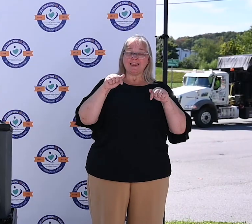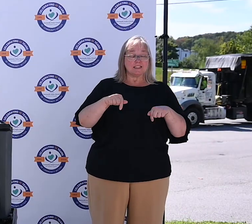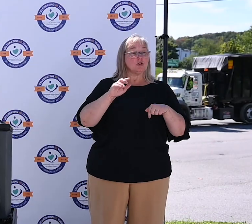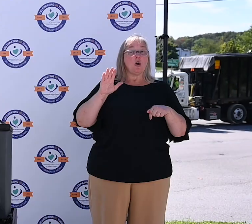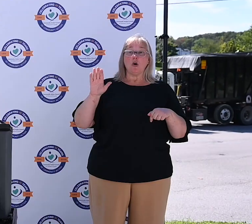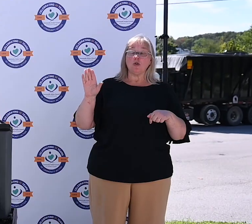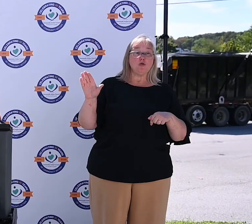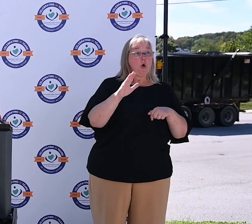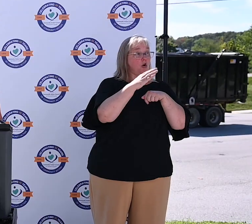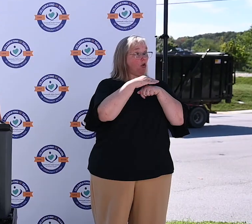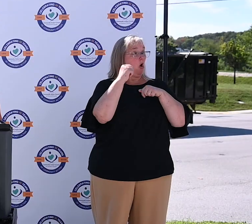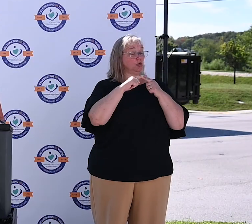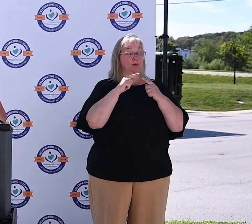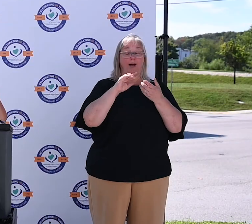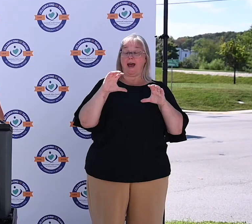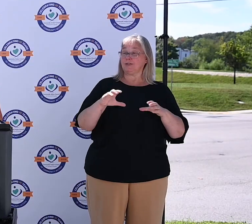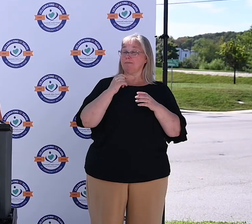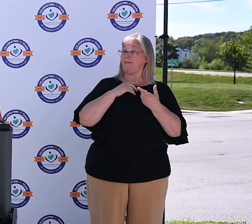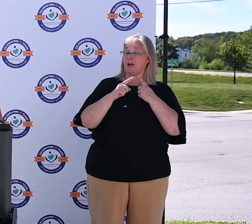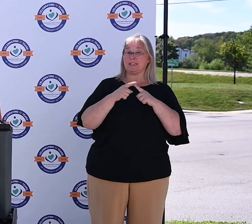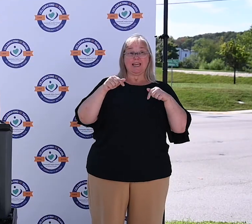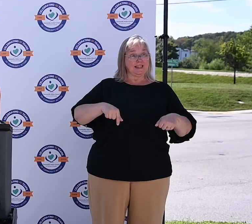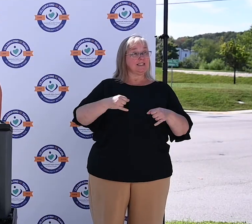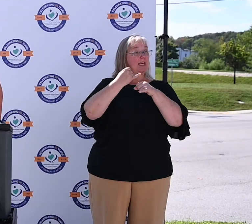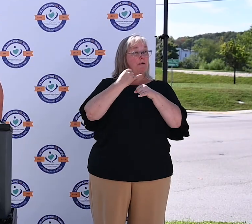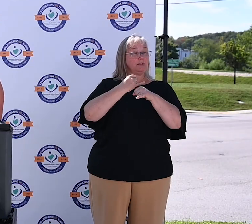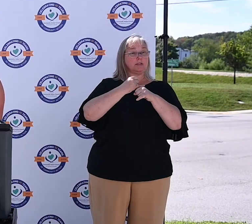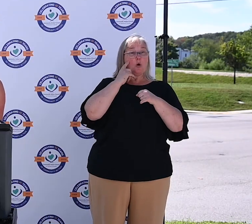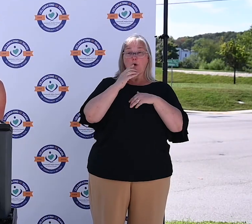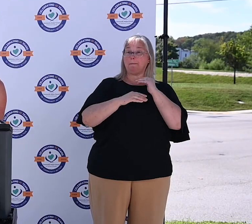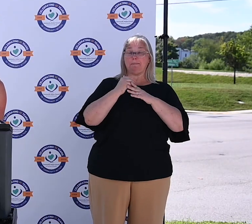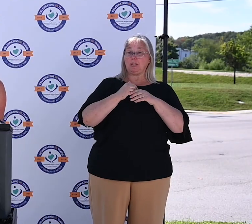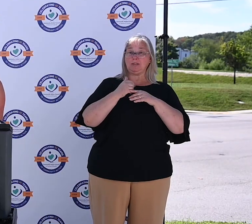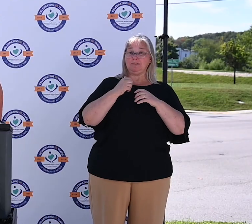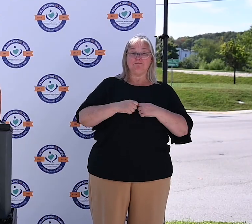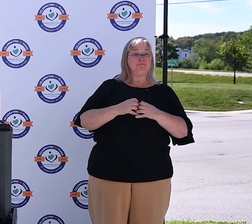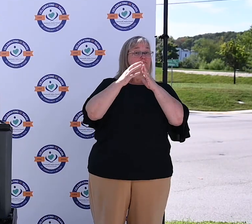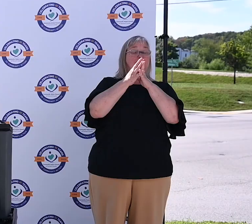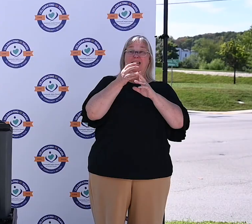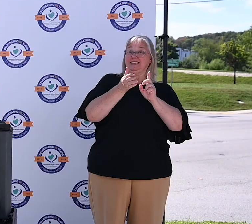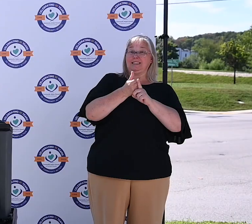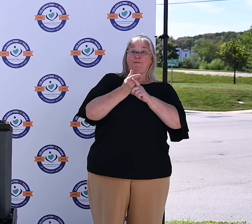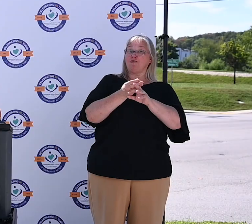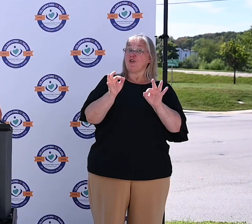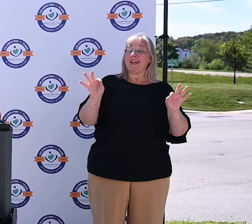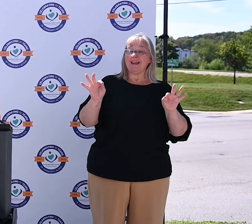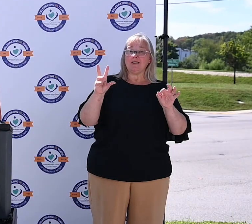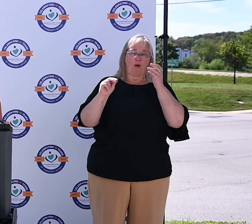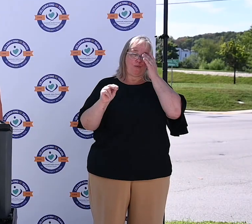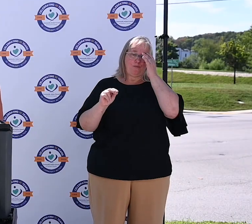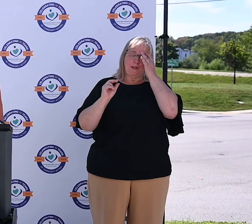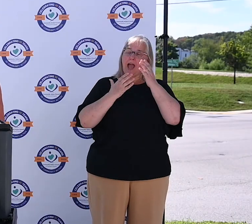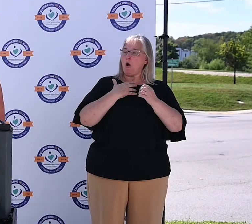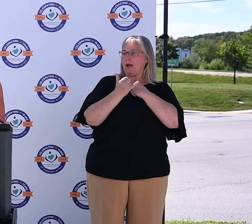your call to action, my friends. This campus is not going to build itself for free, right? Our